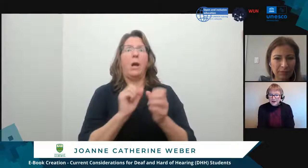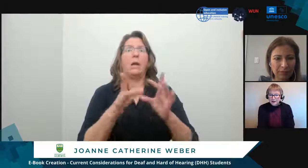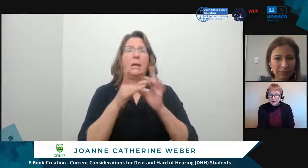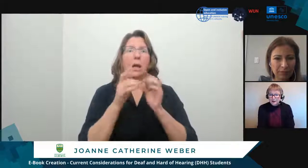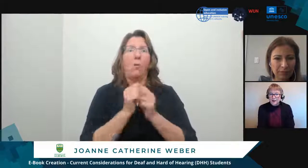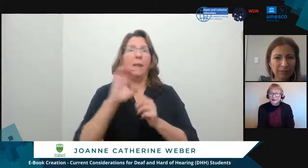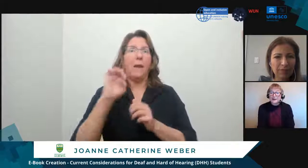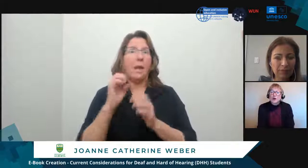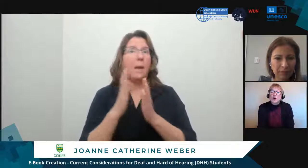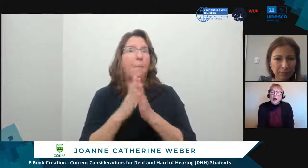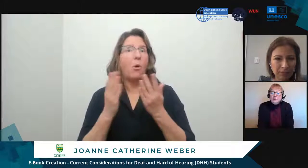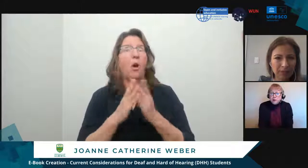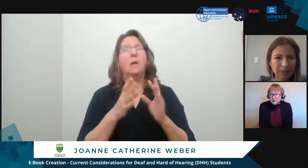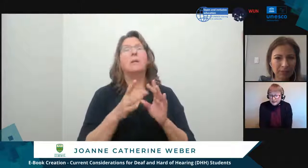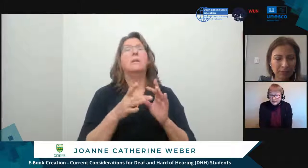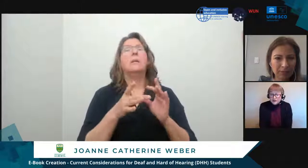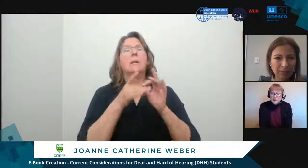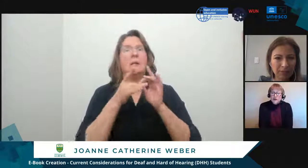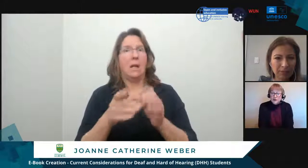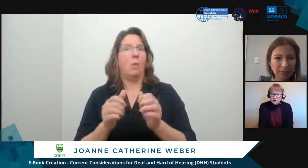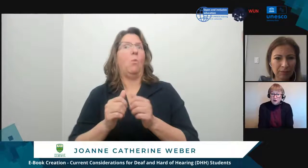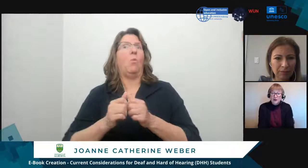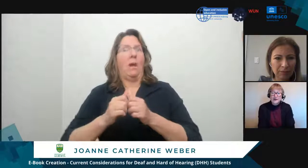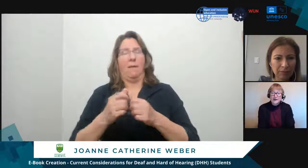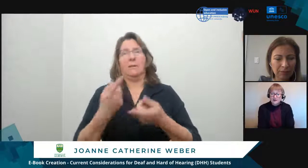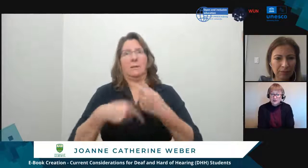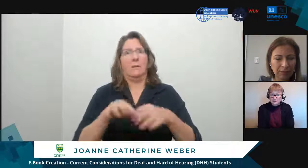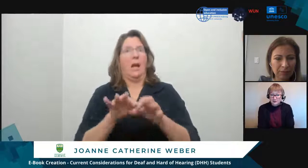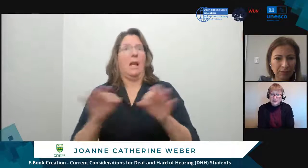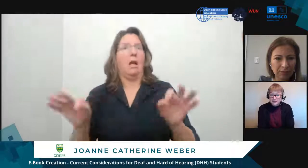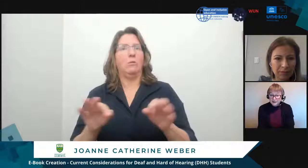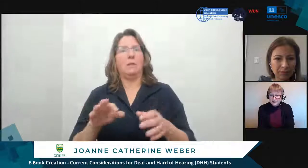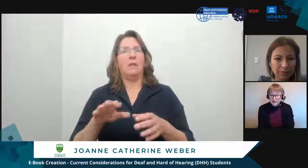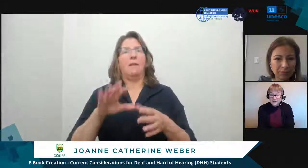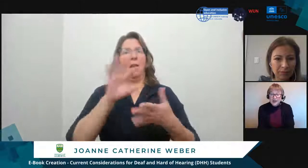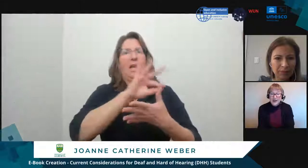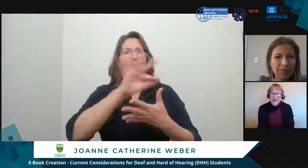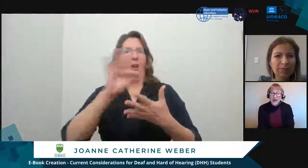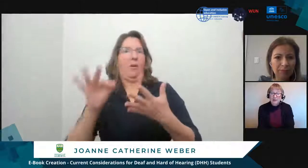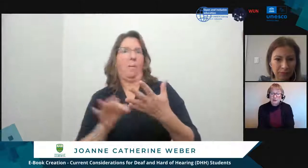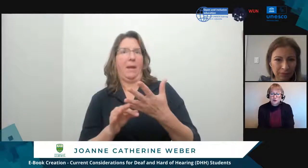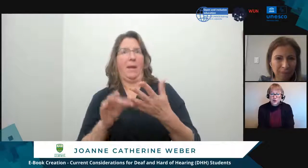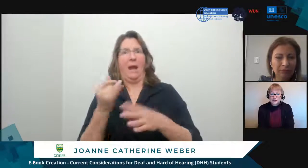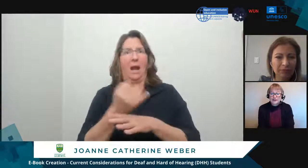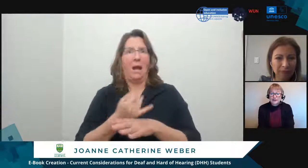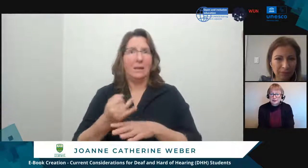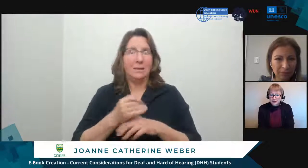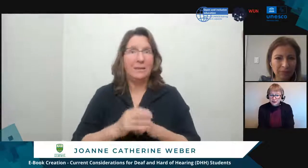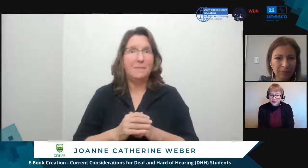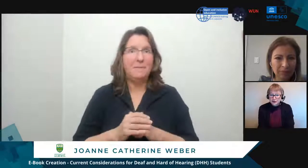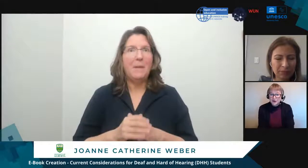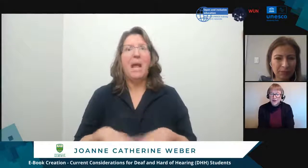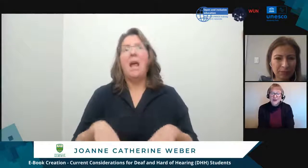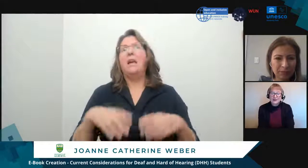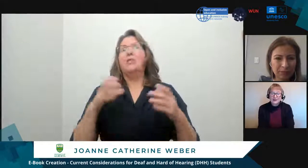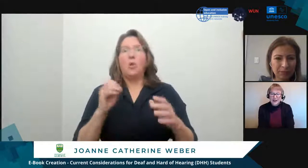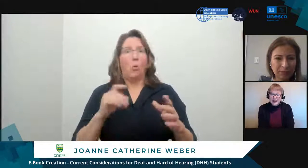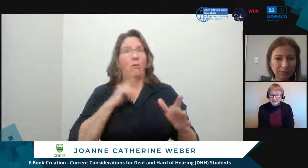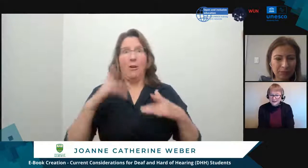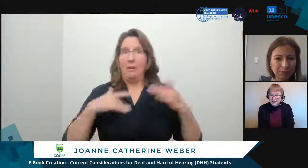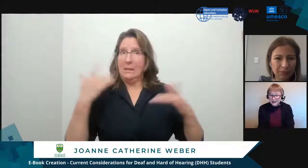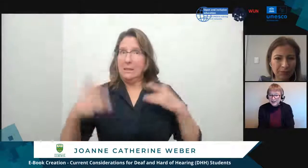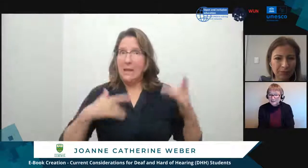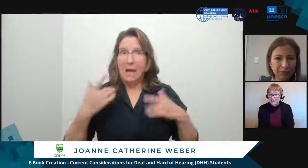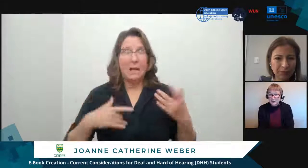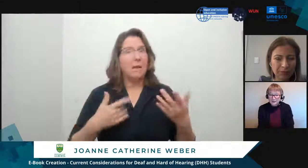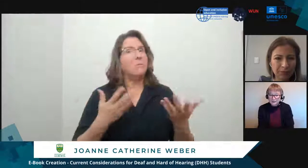Trinidad and Tobago. So I'm looking to create these relationships, and we're trying to make sure that we